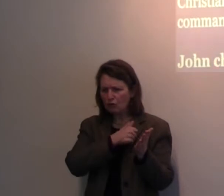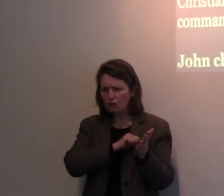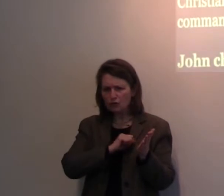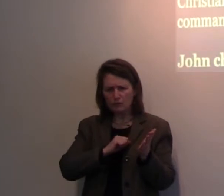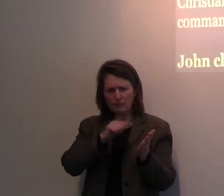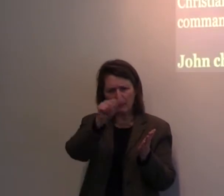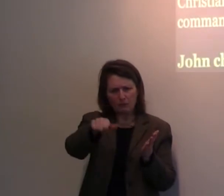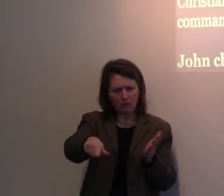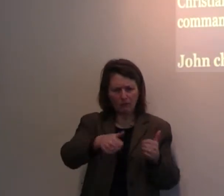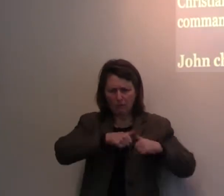Paul?